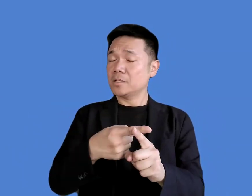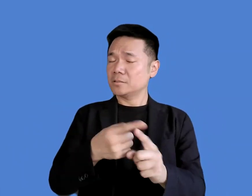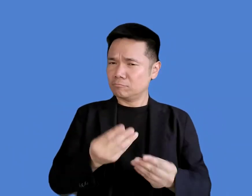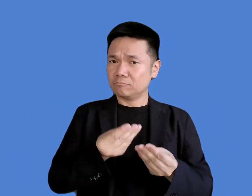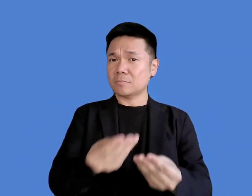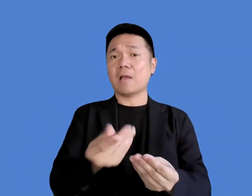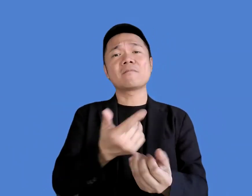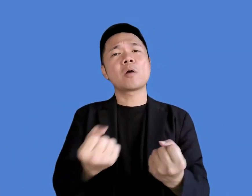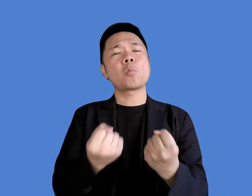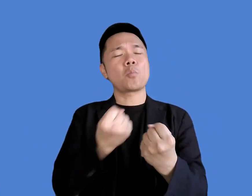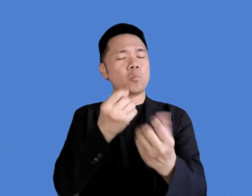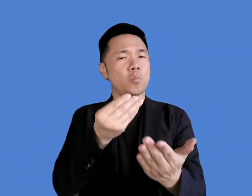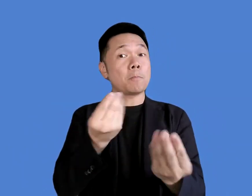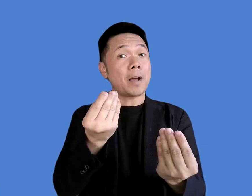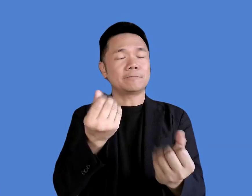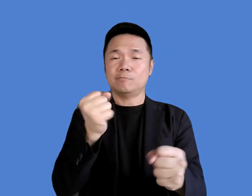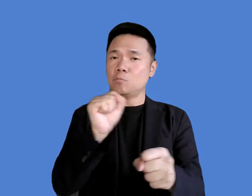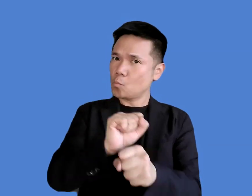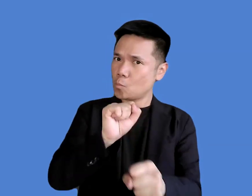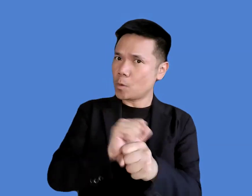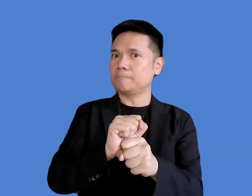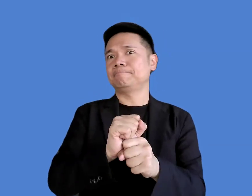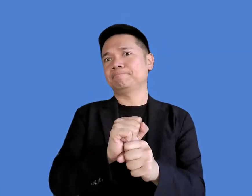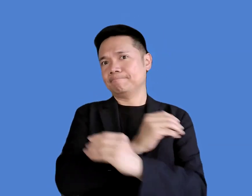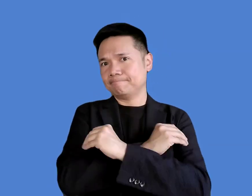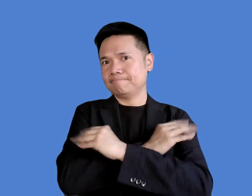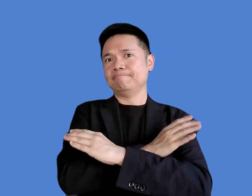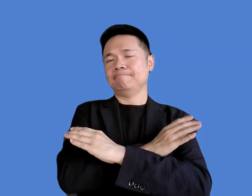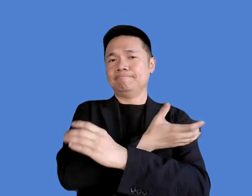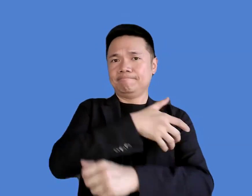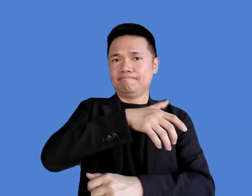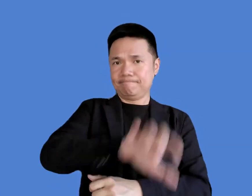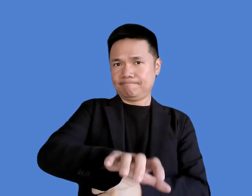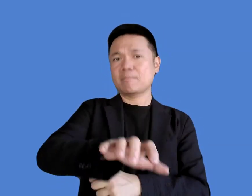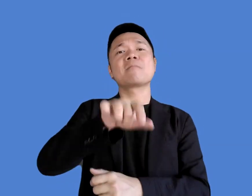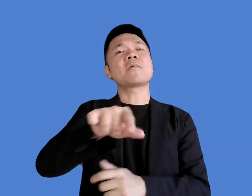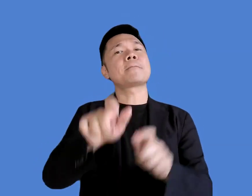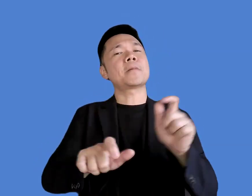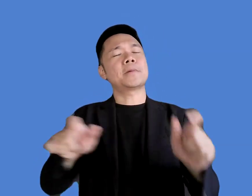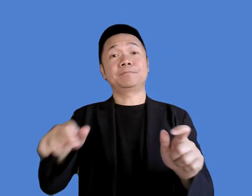opportunities. This is going to be a really important element of the Gender Action Lab.